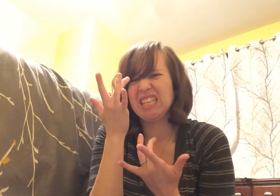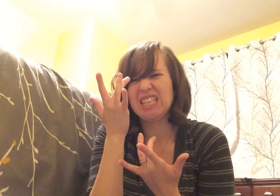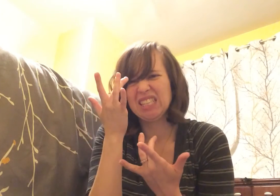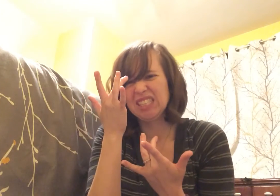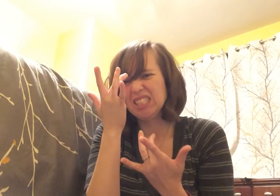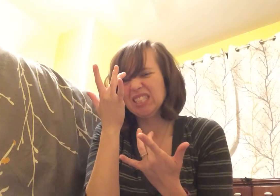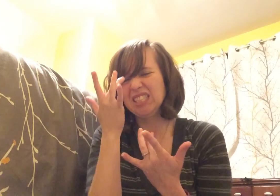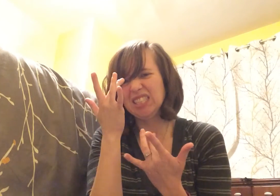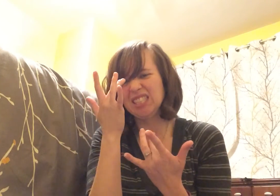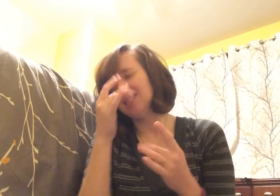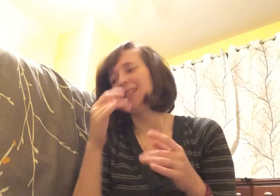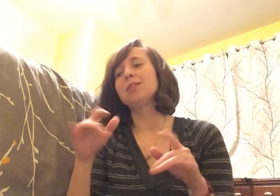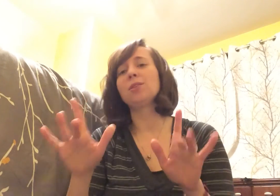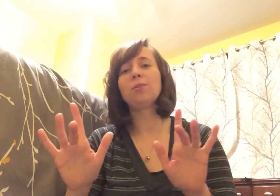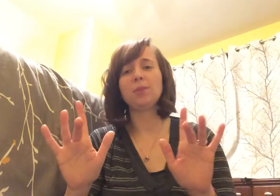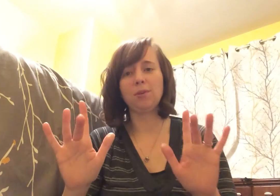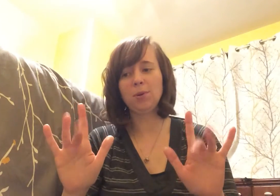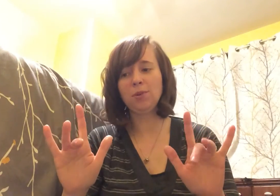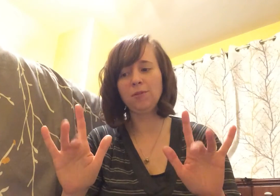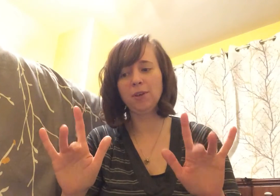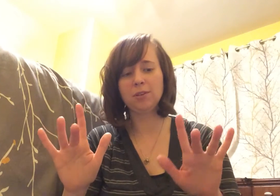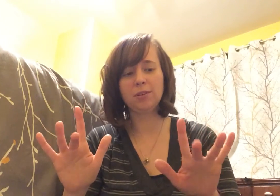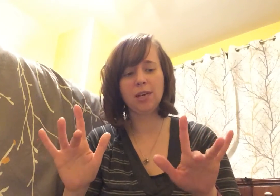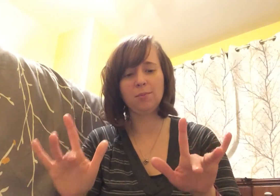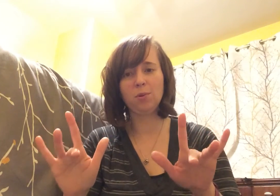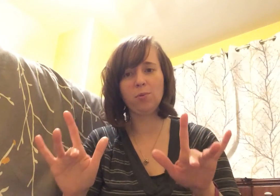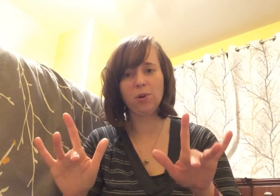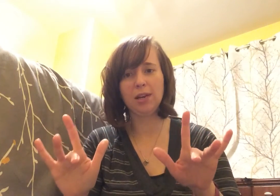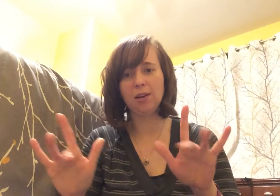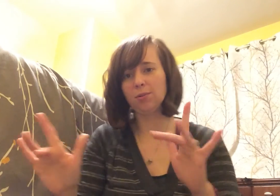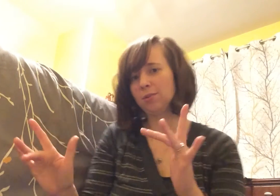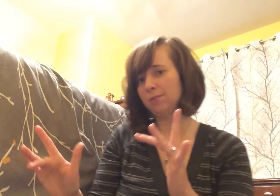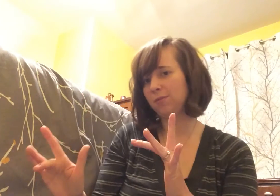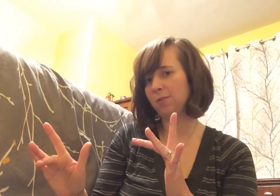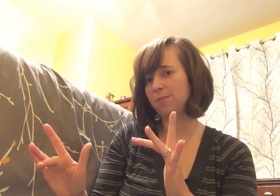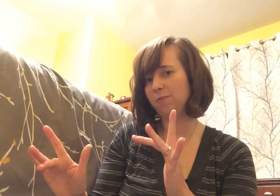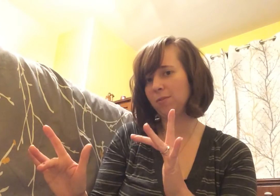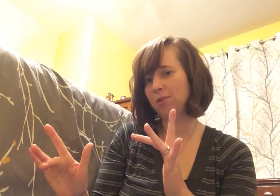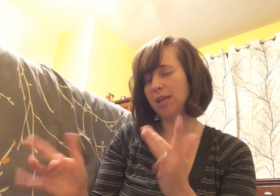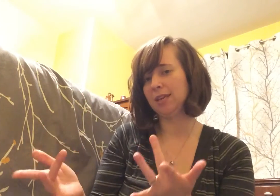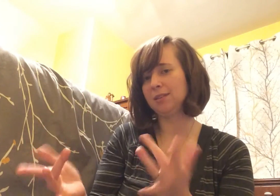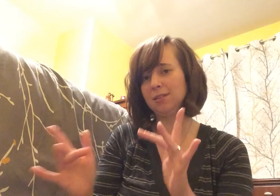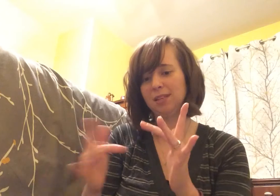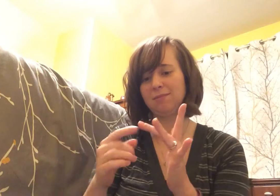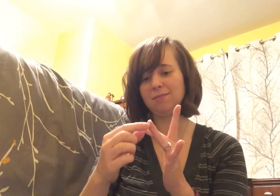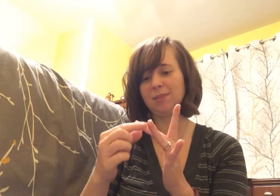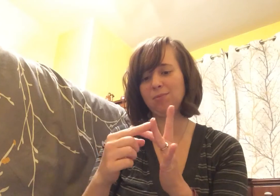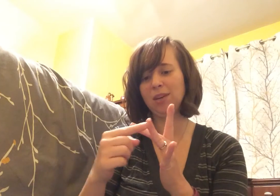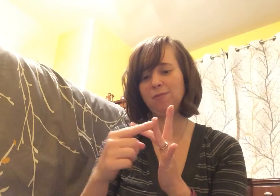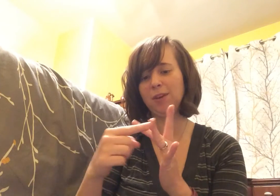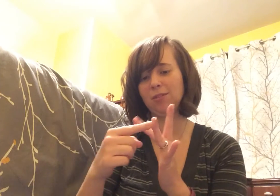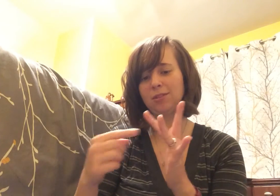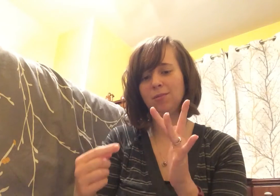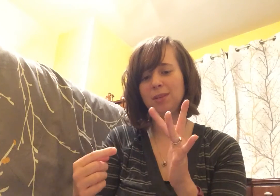sick. Ugh. So your middle fingers are kind of more pointed out from your hand, and my ring fingers always